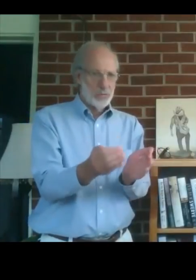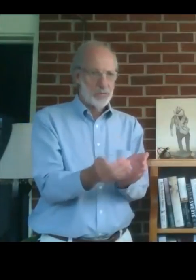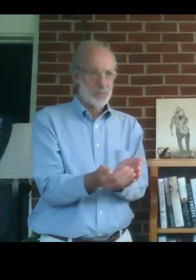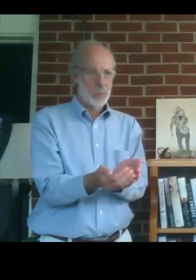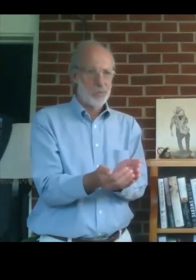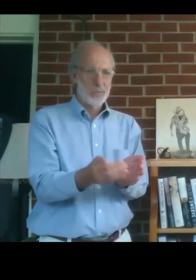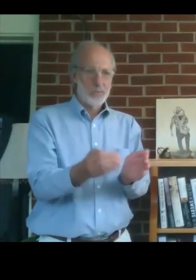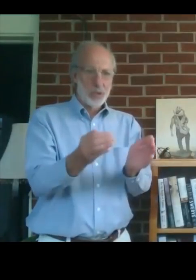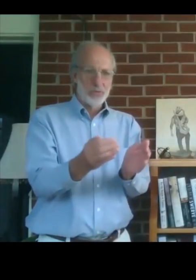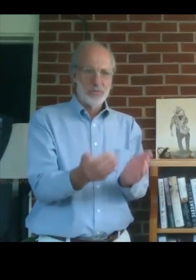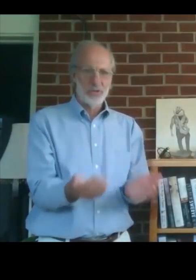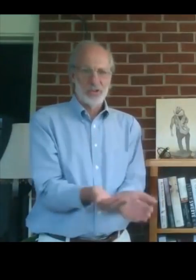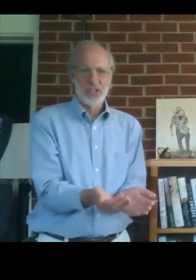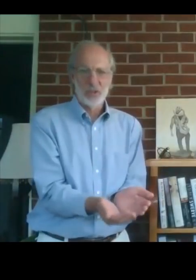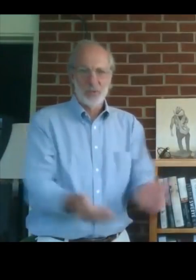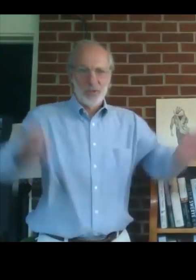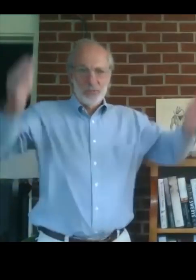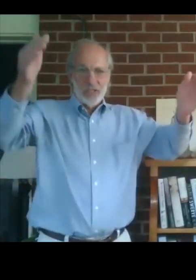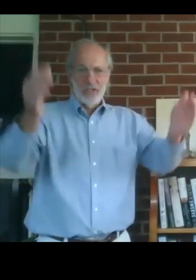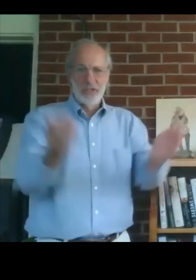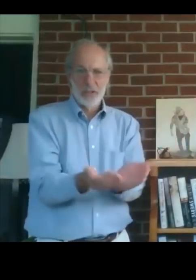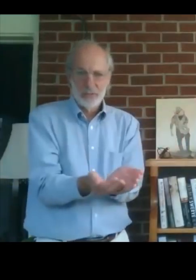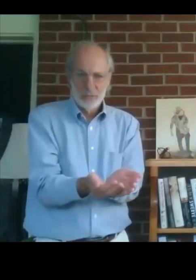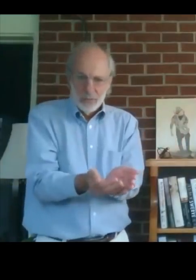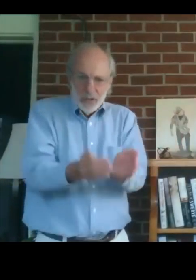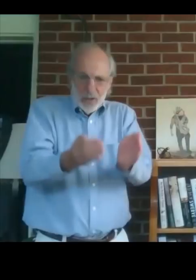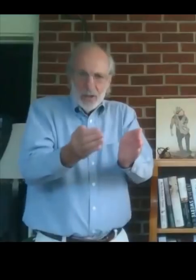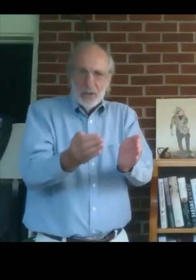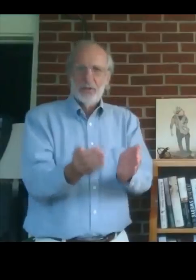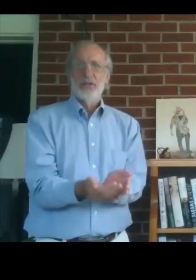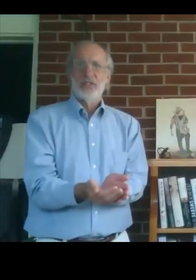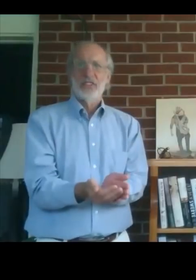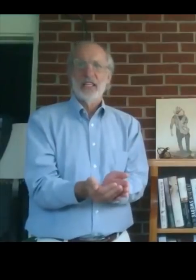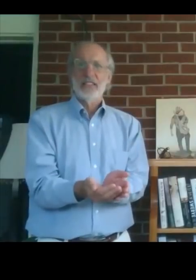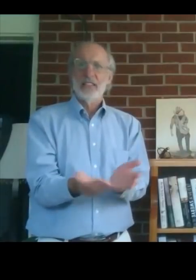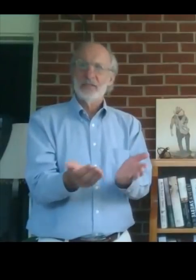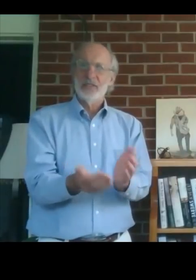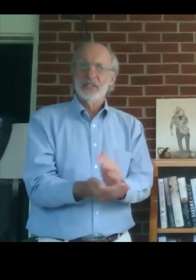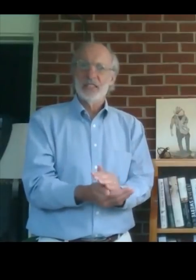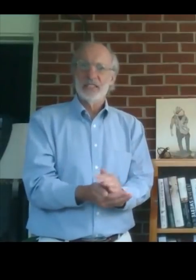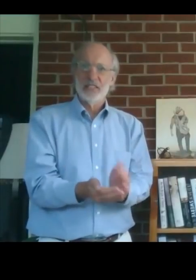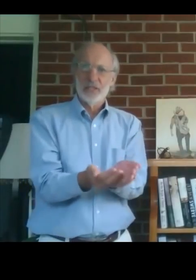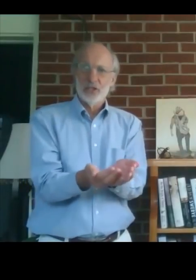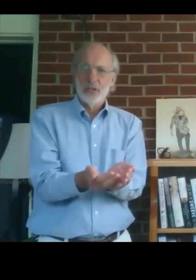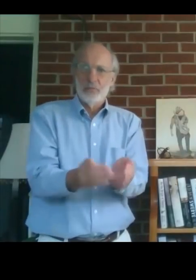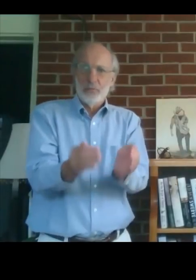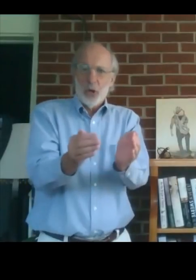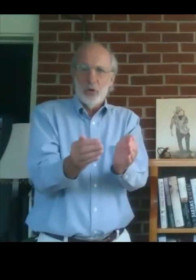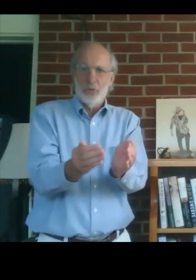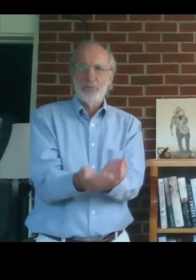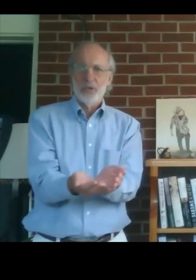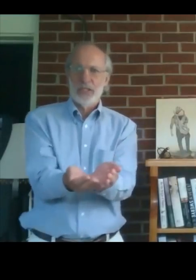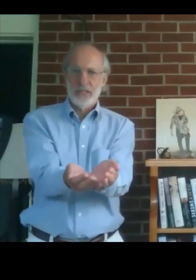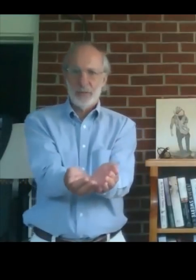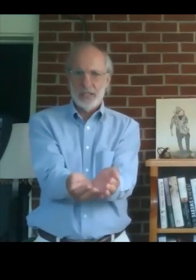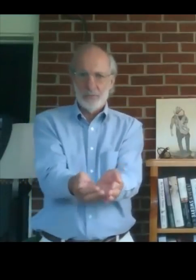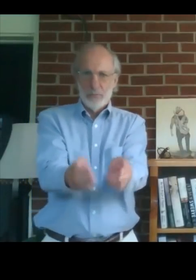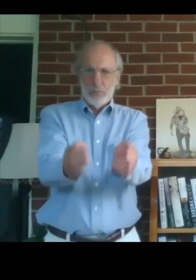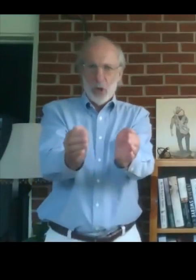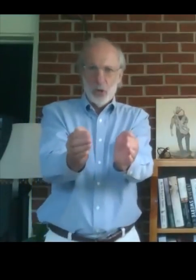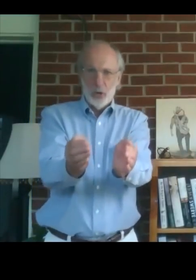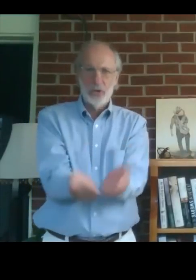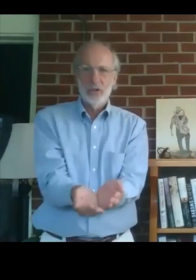Bowl. just smaller. Bowl. Bowl. So sink would be bigger. Mhm. That's the idea of these signs having a shape. Bowl. Okay,